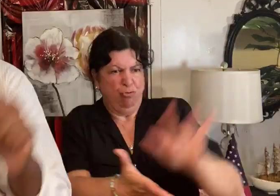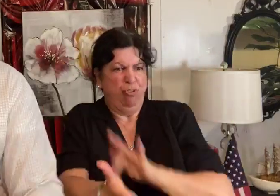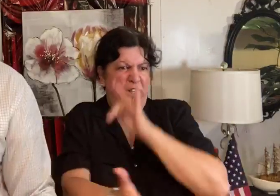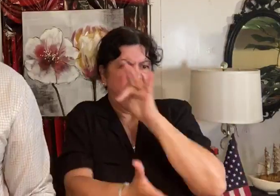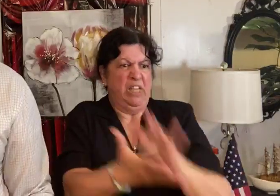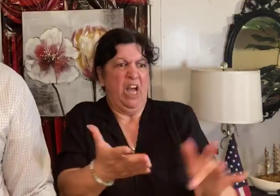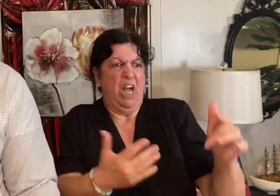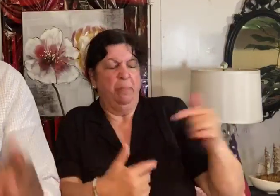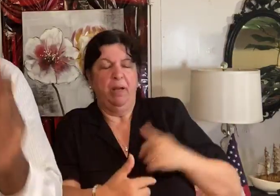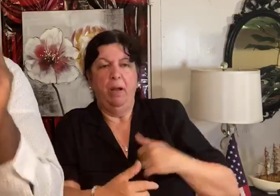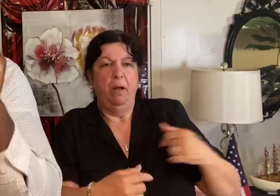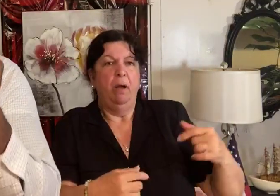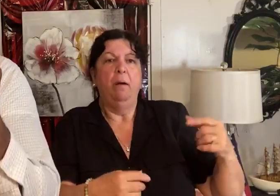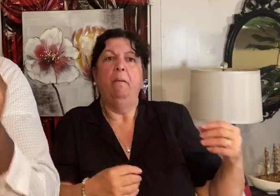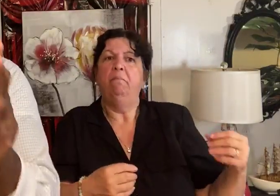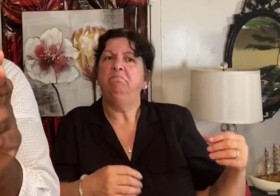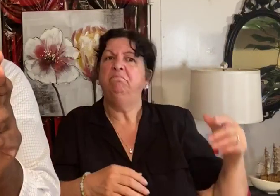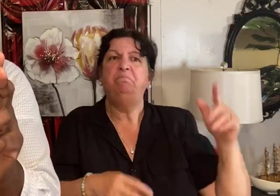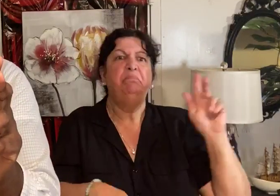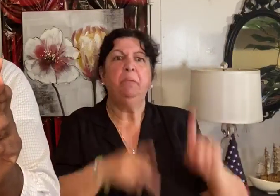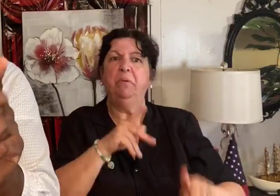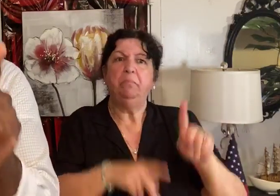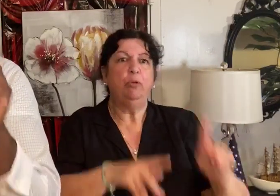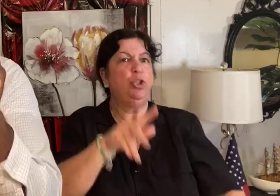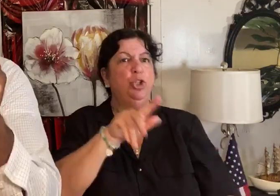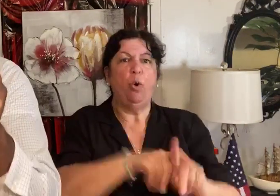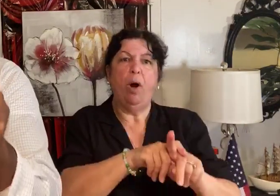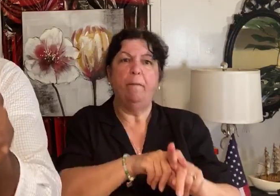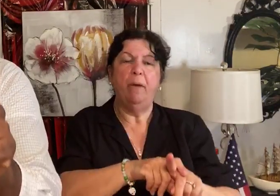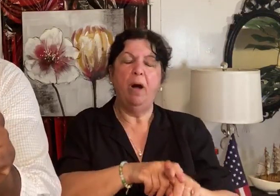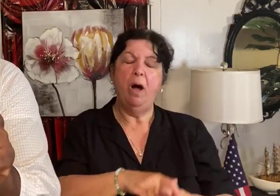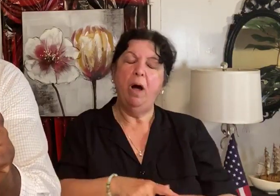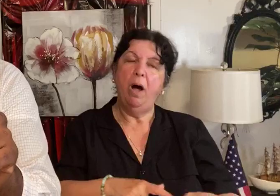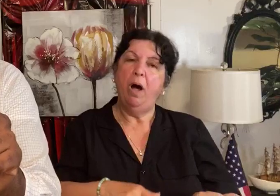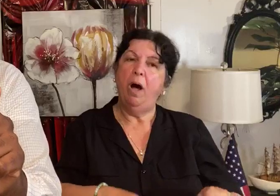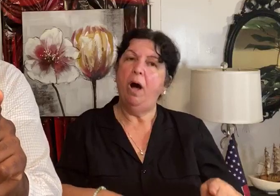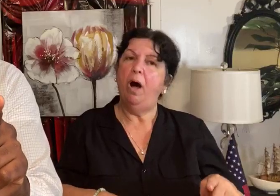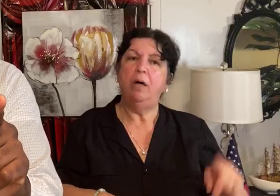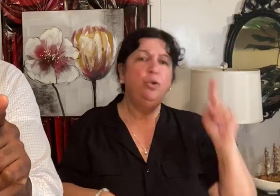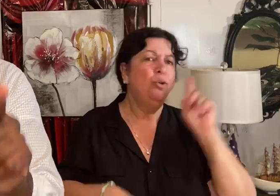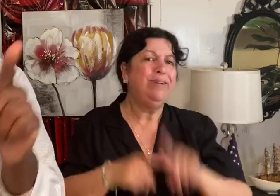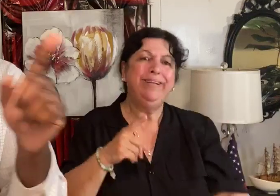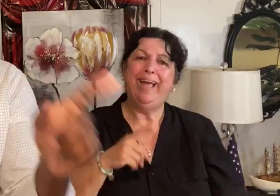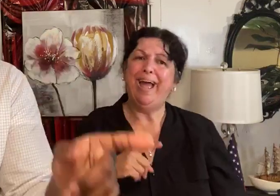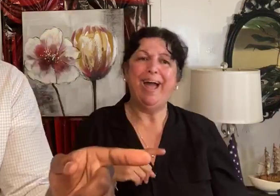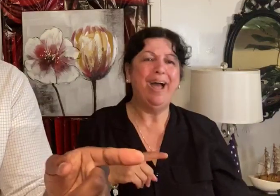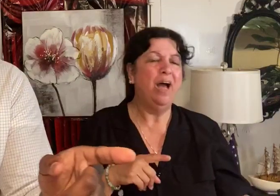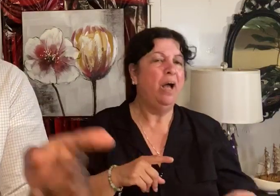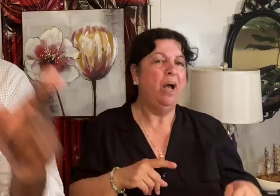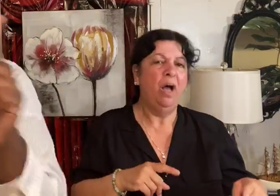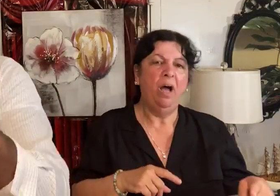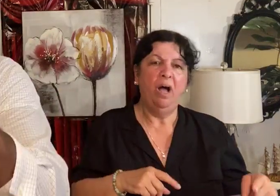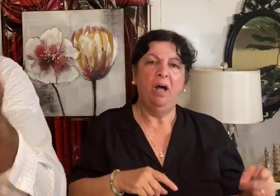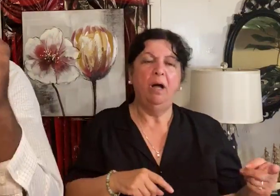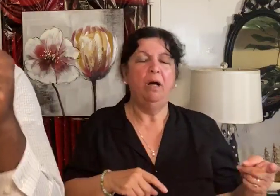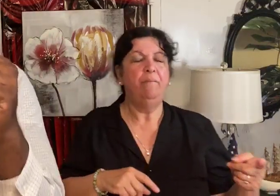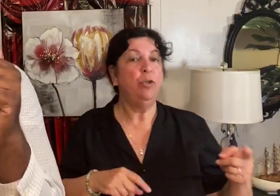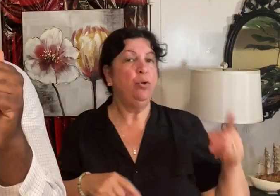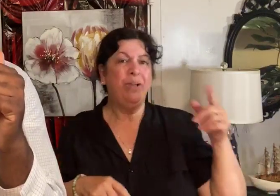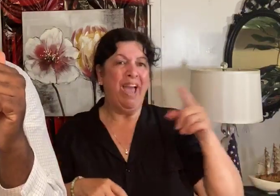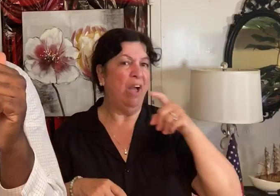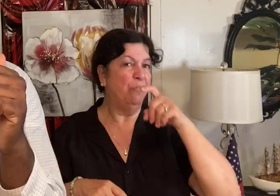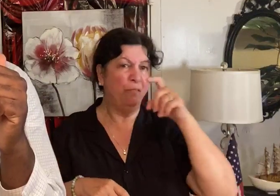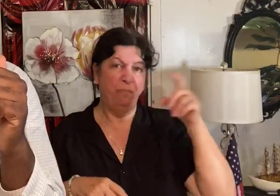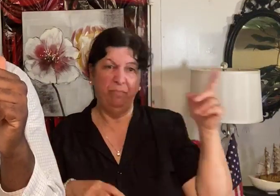more people didn't show up. You know what I think it is? I think you can't fool the Spirit of God. You attack your preacher and the